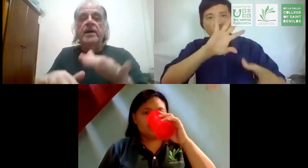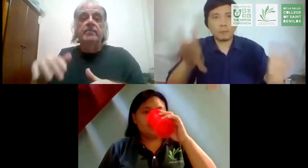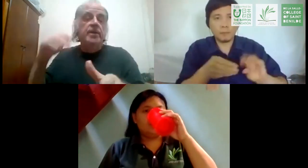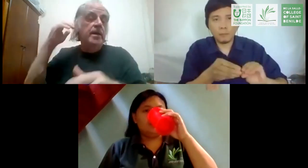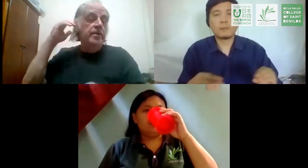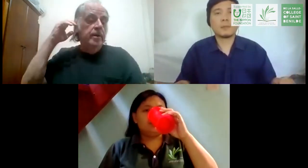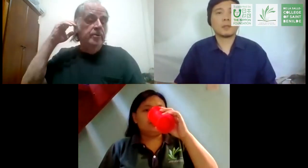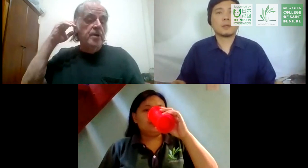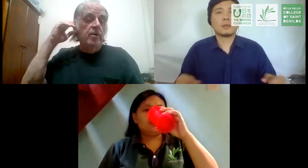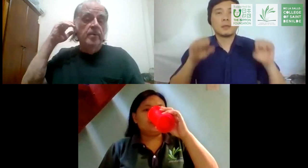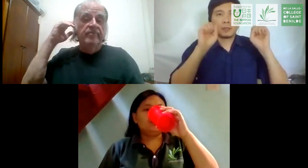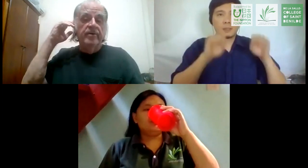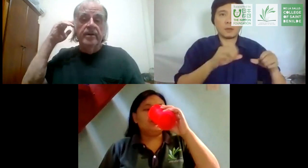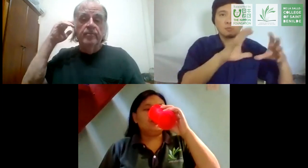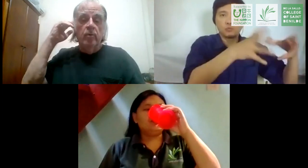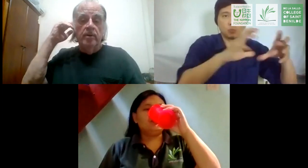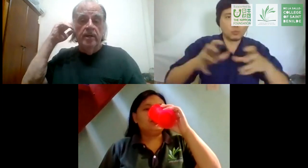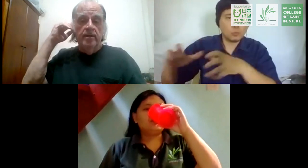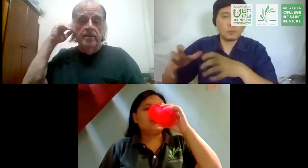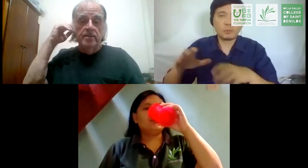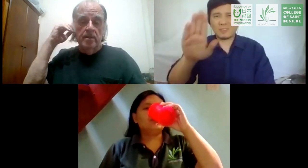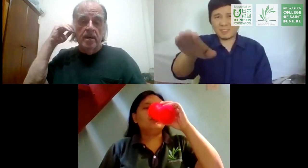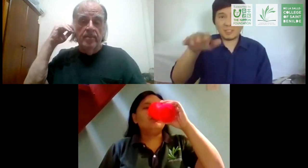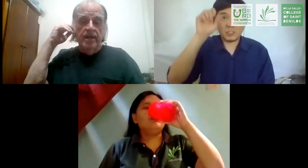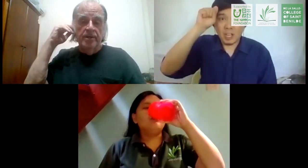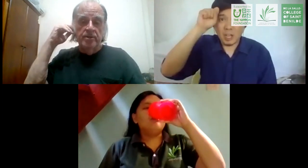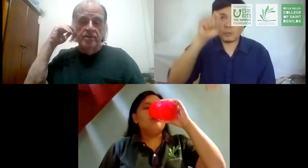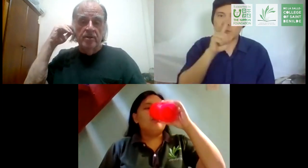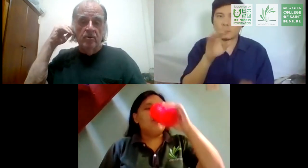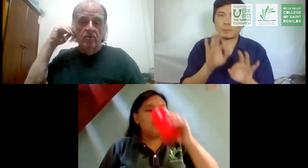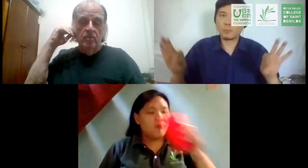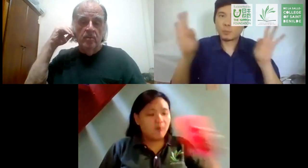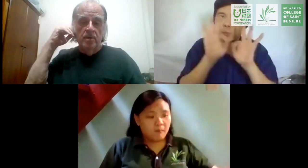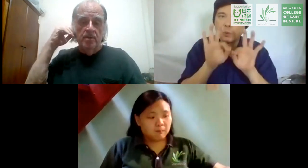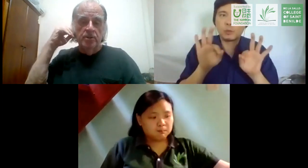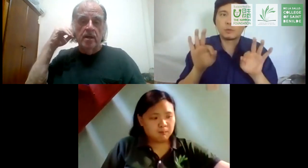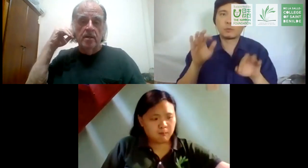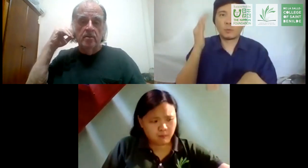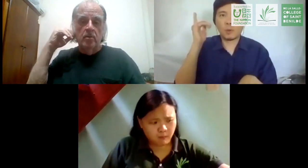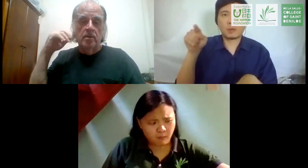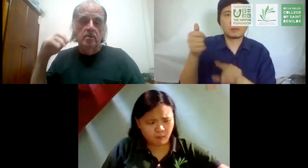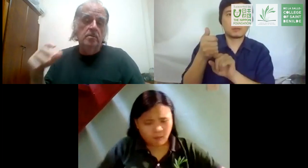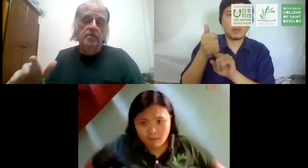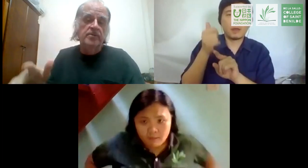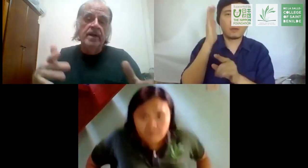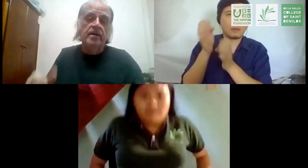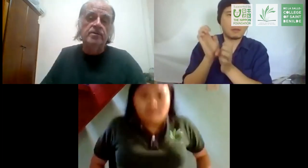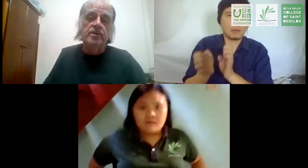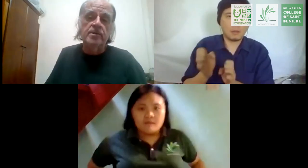them together. And shock will be very important in this combination. So shock, or if somebody else wants to do it,